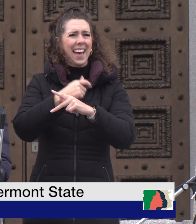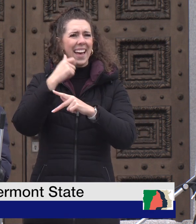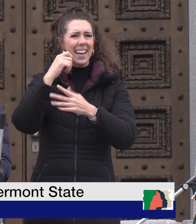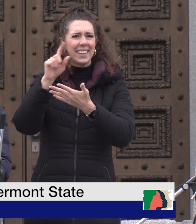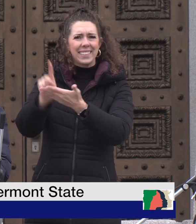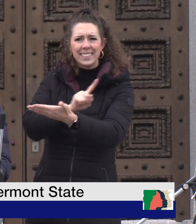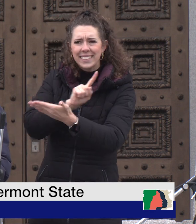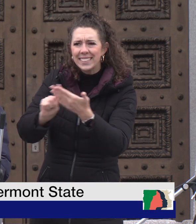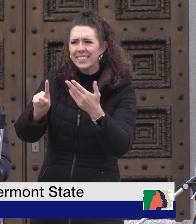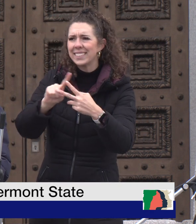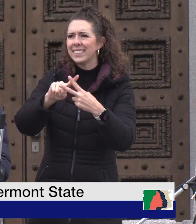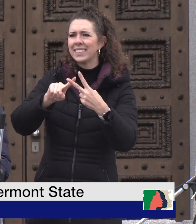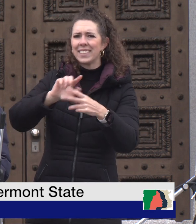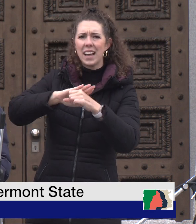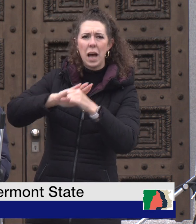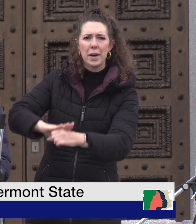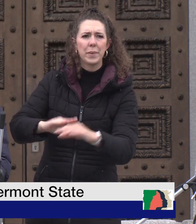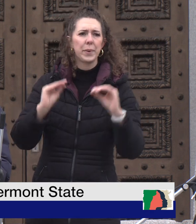oppression.